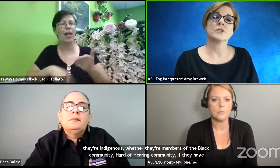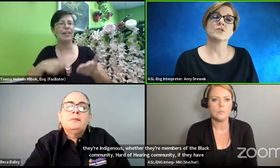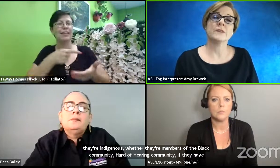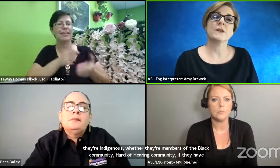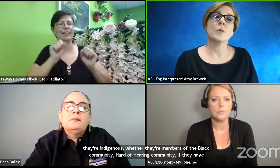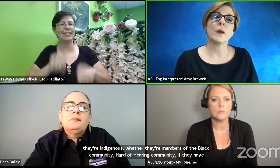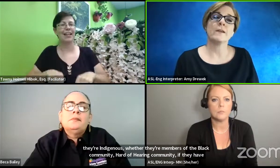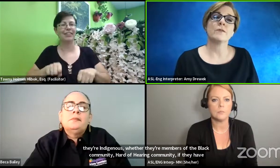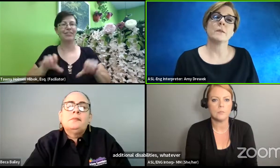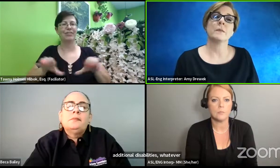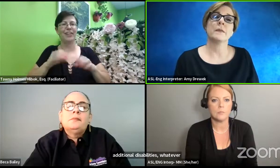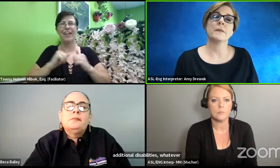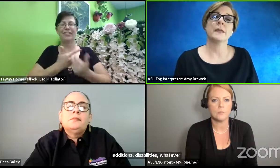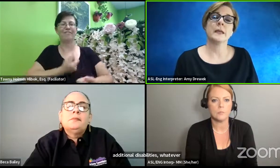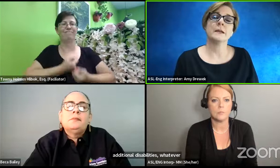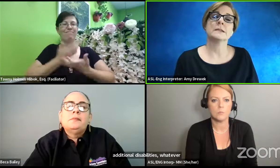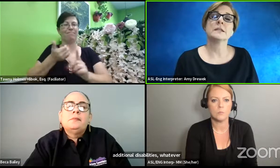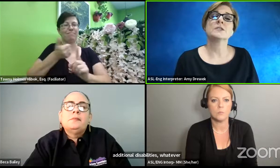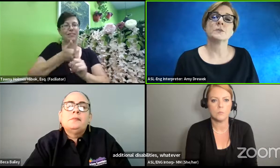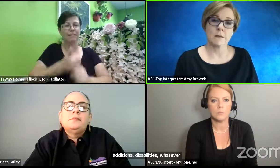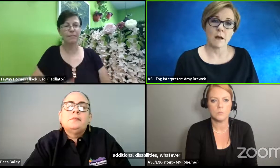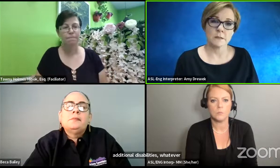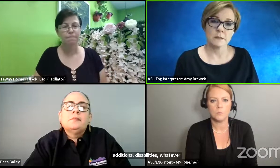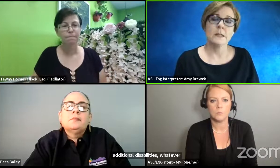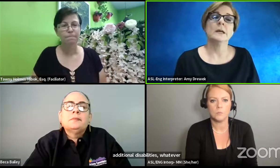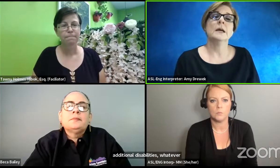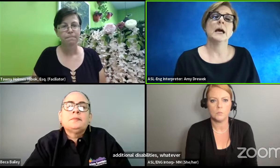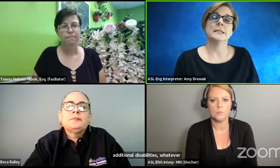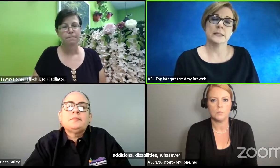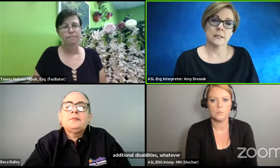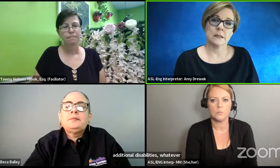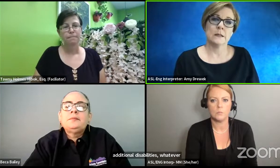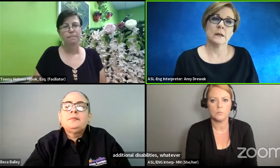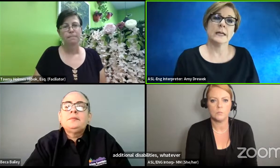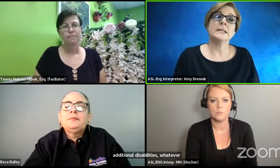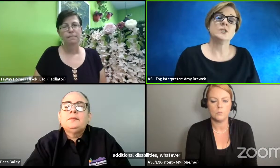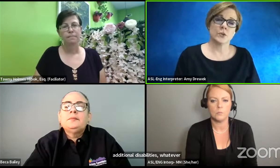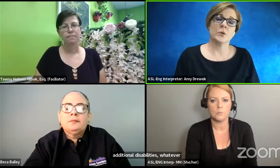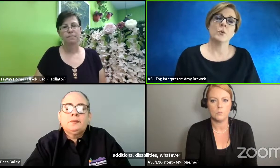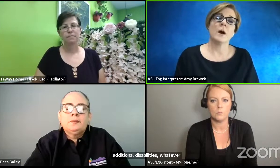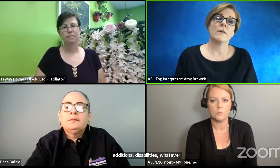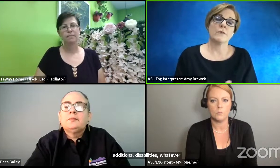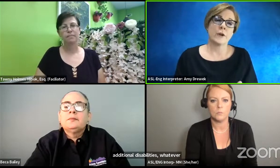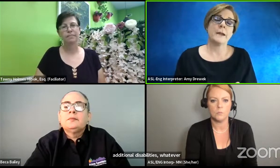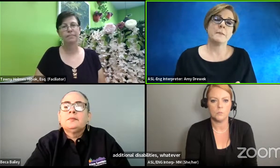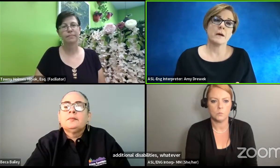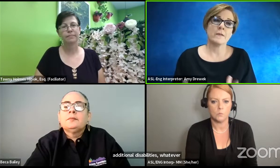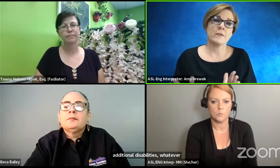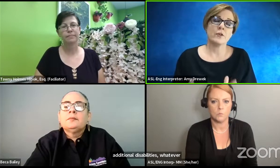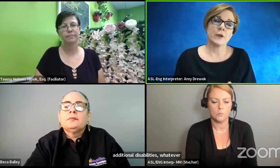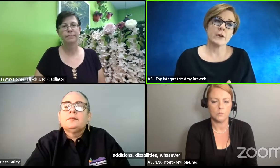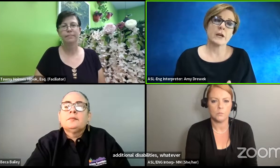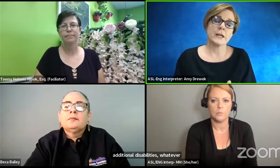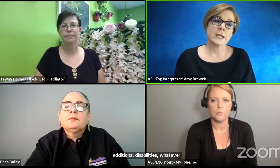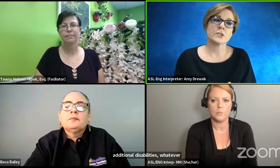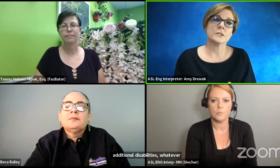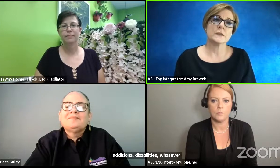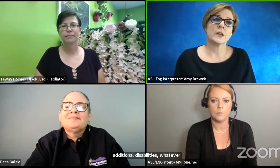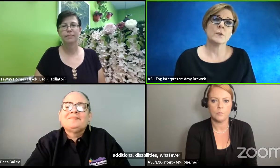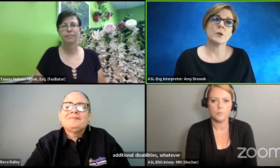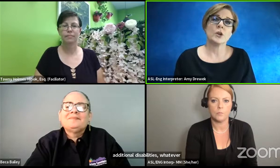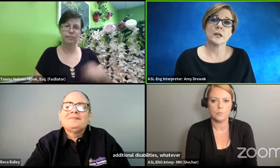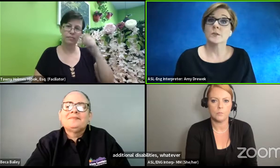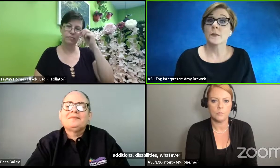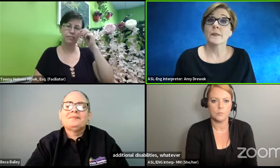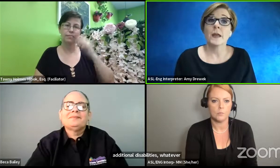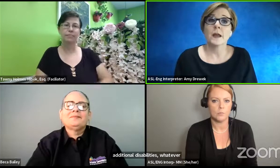overall goal is to shift away from the sensory loss and into a frame of greater connection